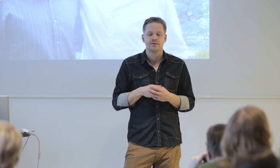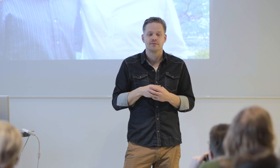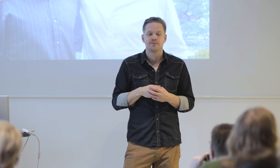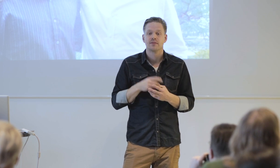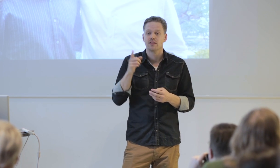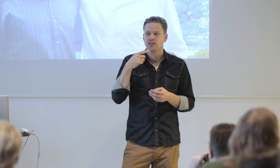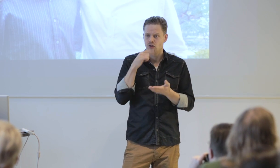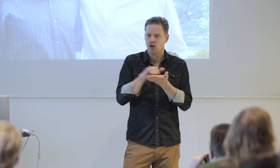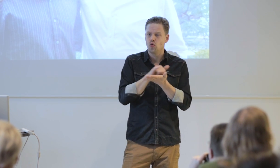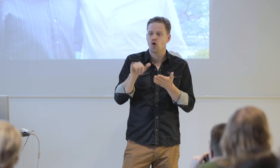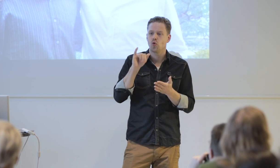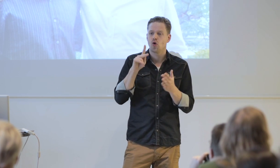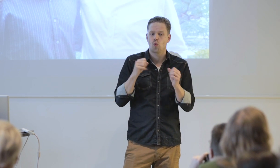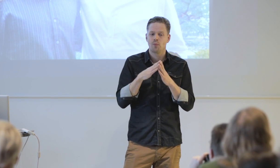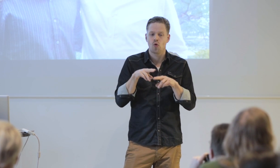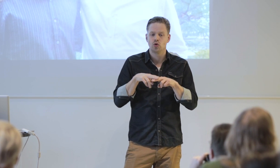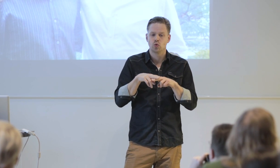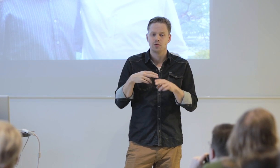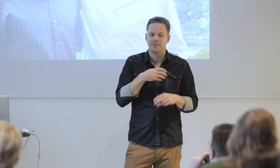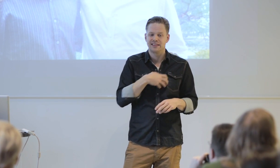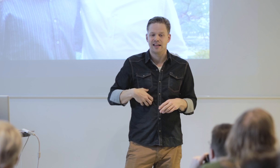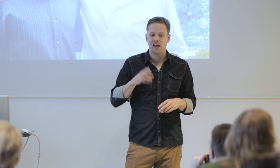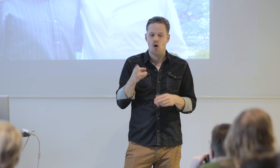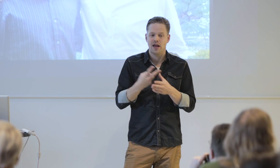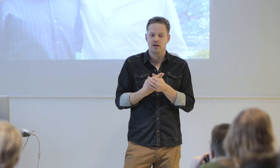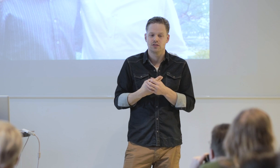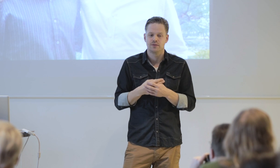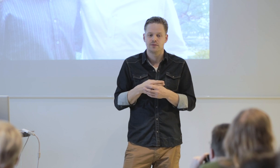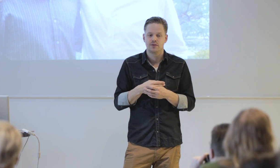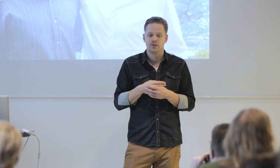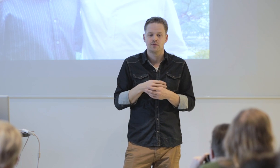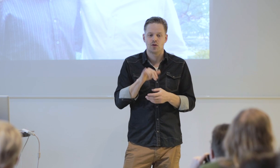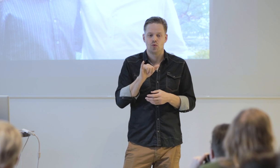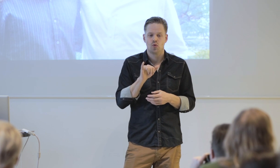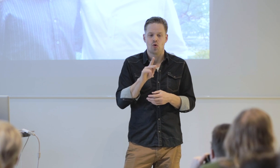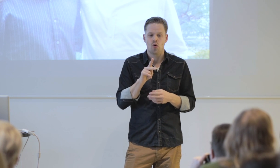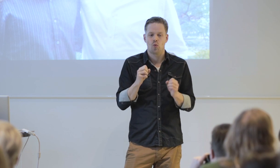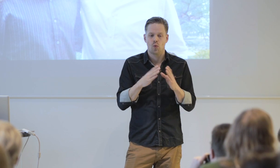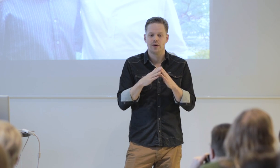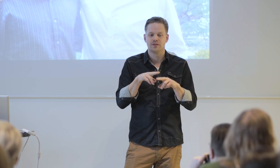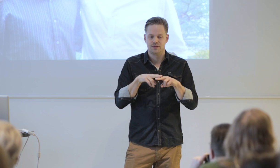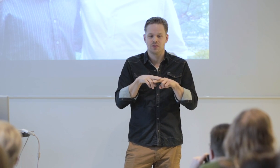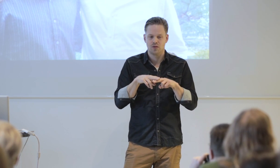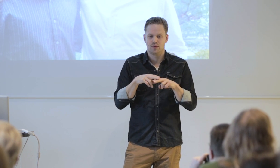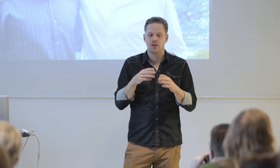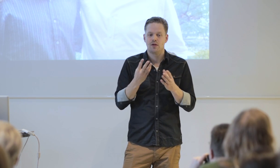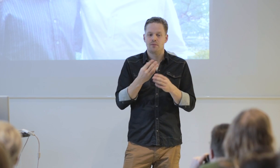next? Stubb said, I'm going to New York to a UN meeting, a top summit there,